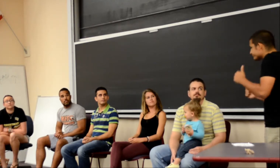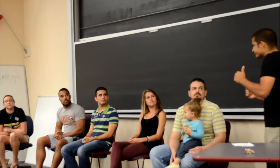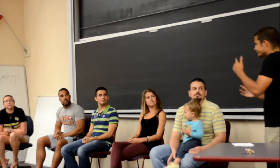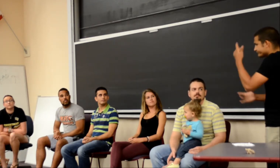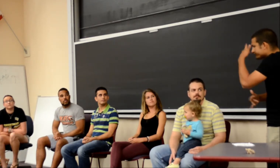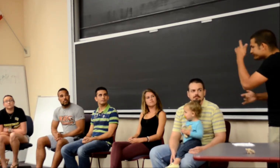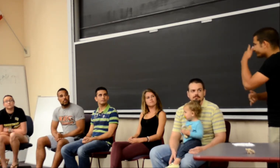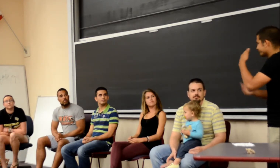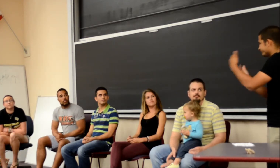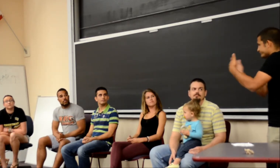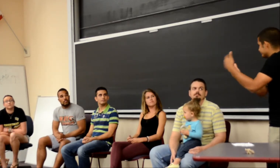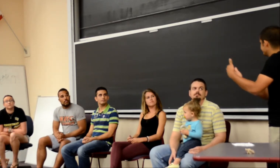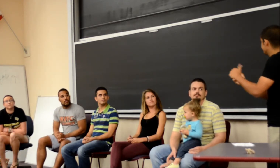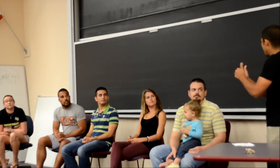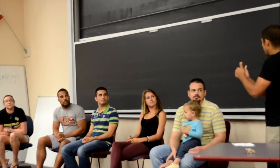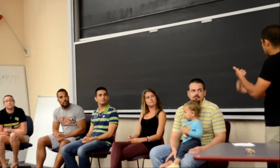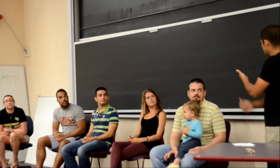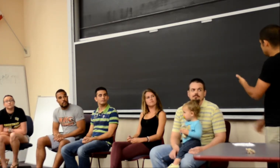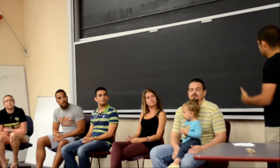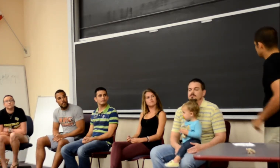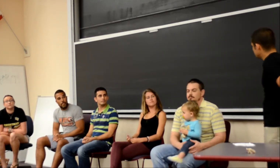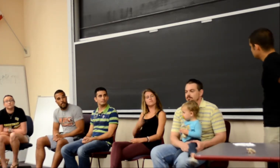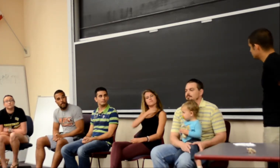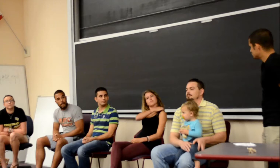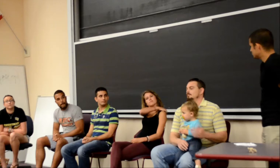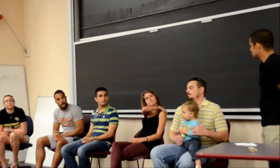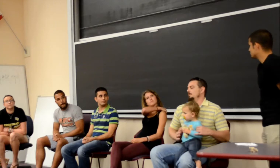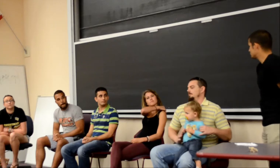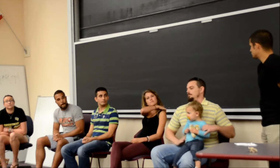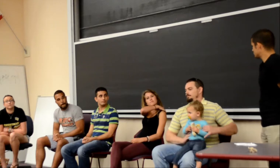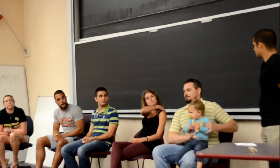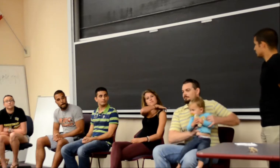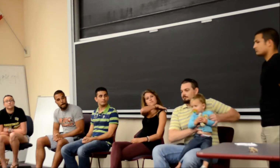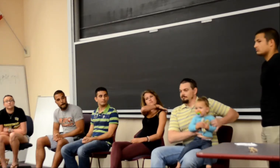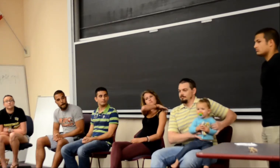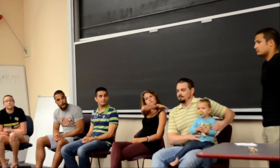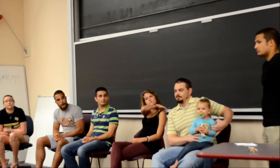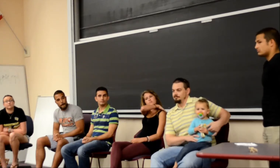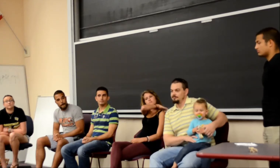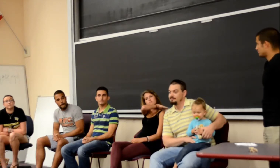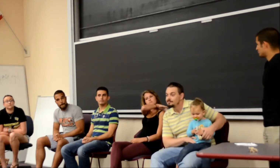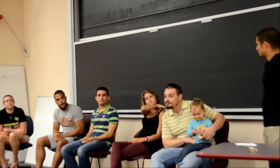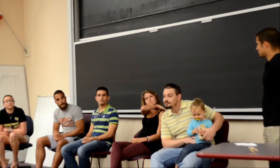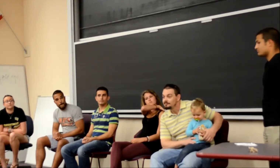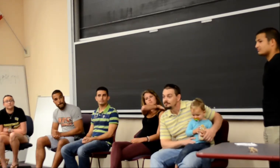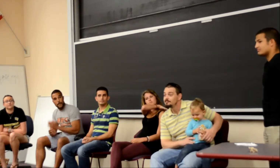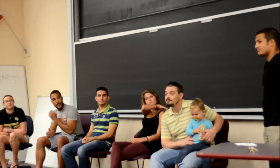Were you born deaf? Did you lose your hearing at an early age? How did you become deaf?